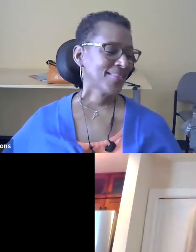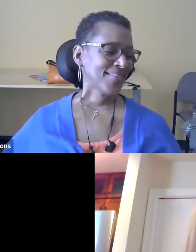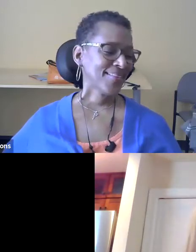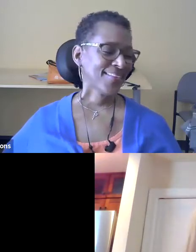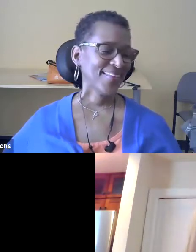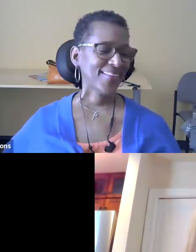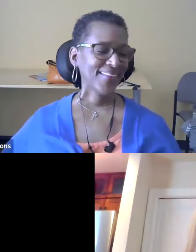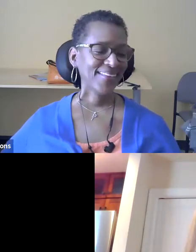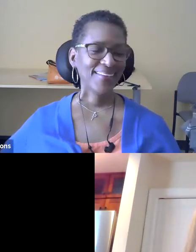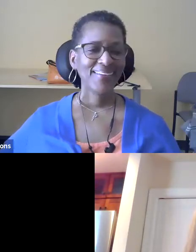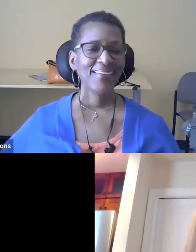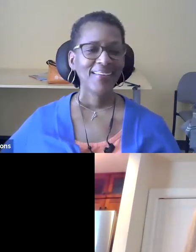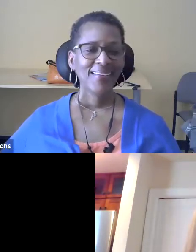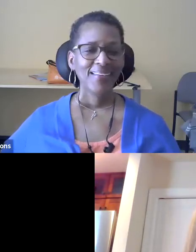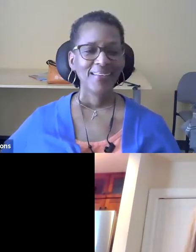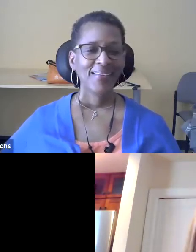me.